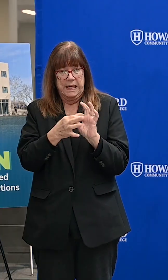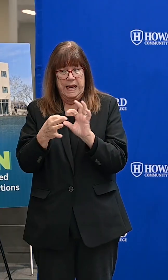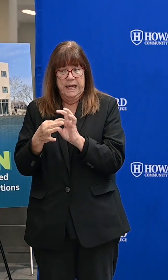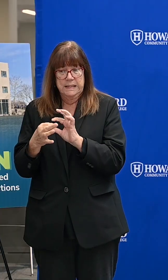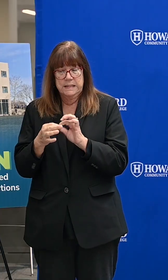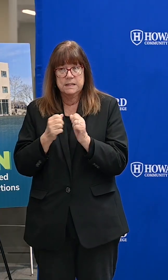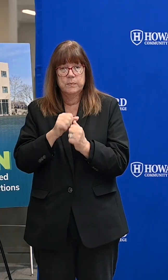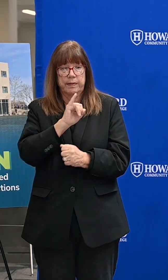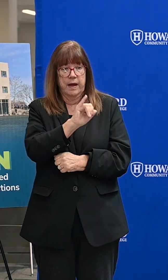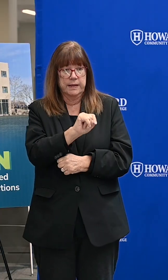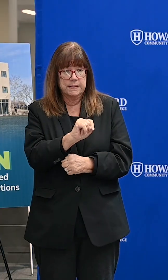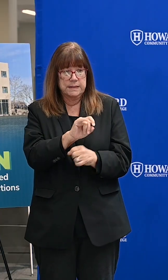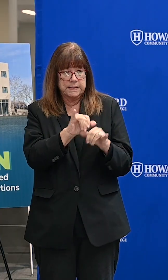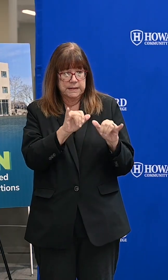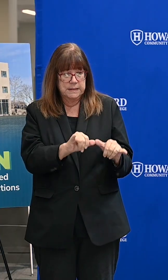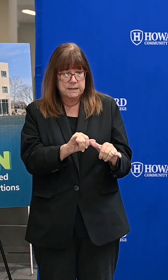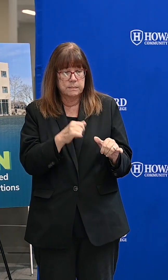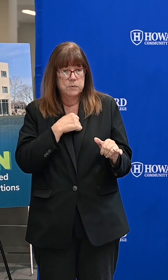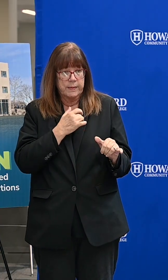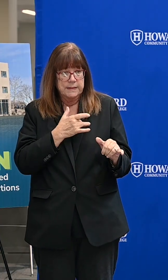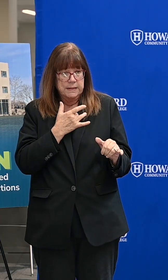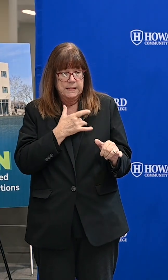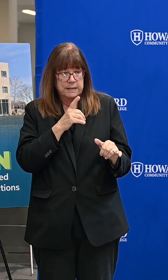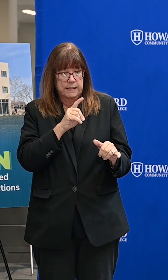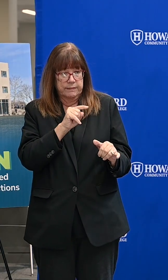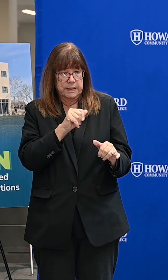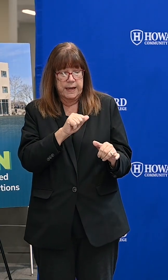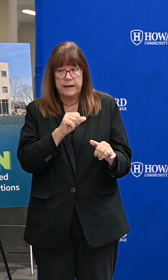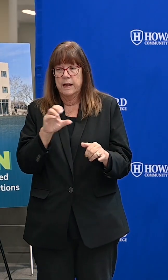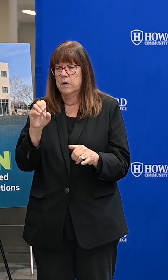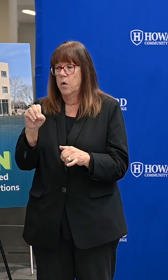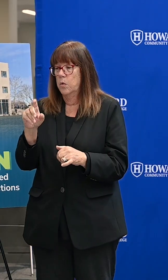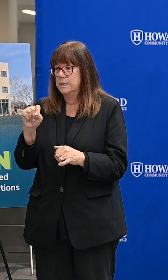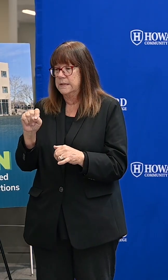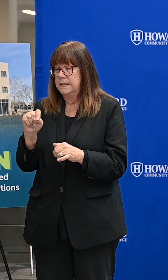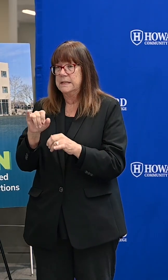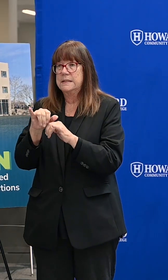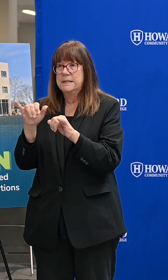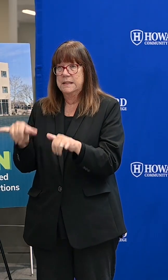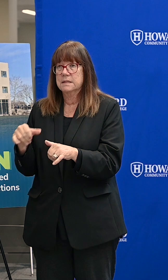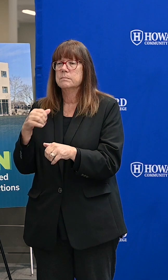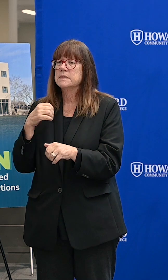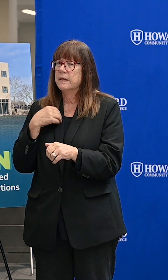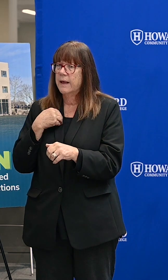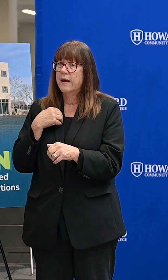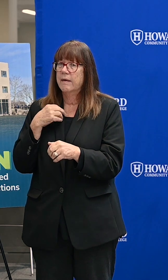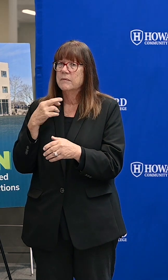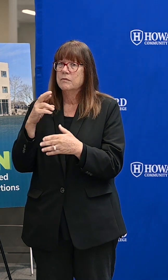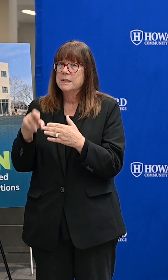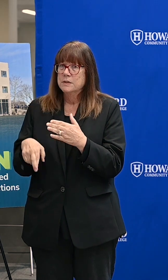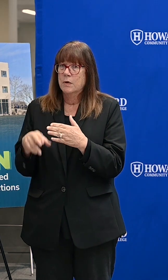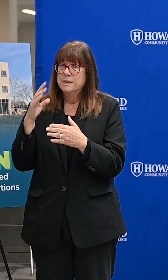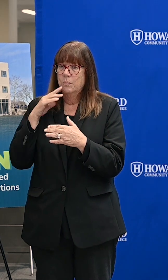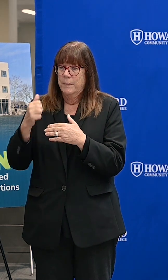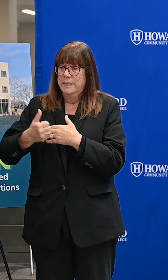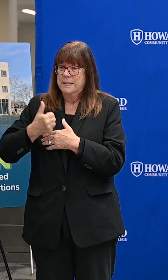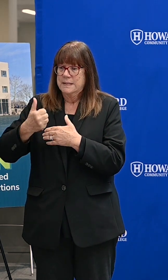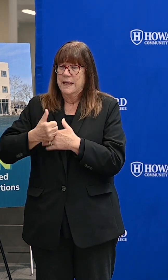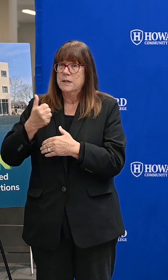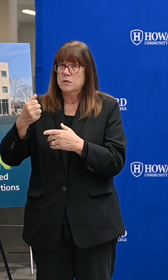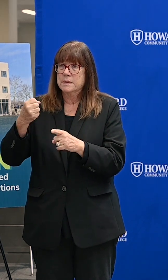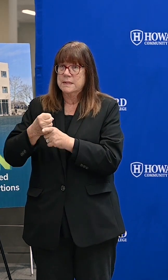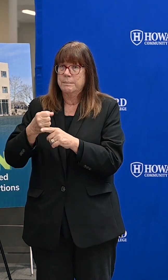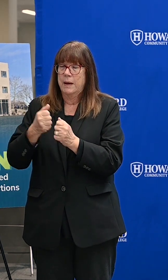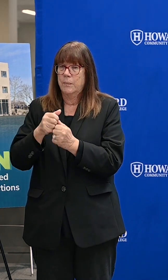our IT systems with very sensitive data and our OT systems that not only have ramifications of danger or impacts related